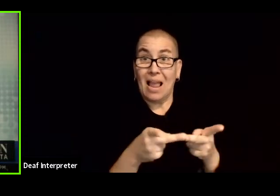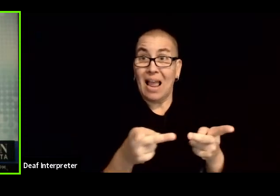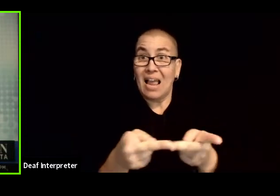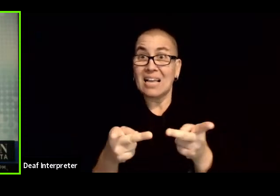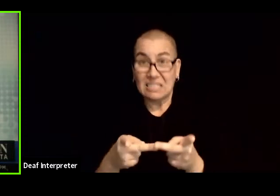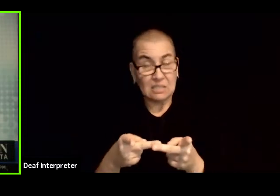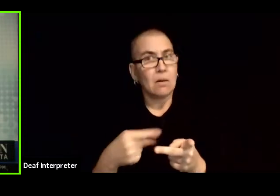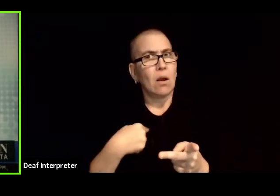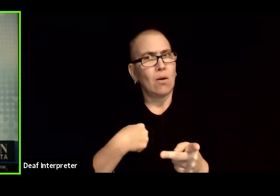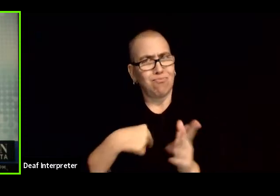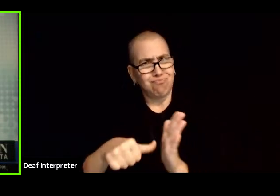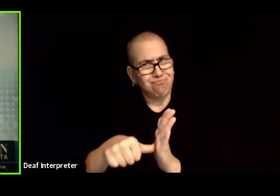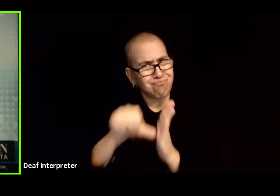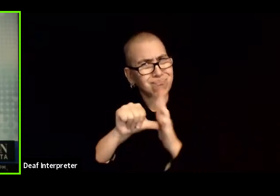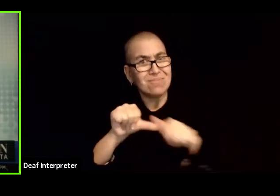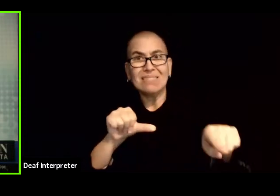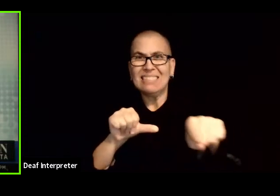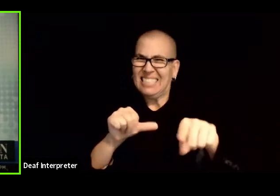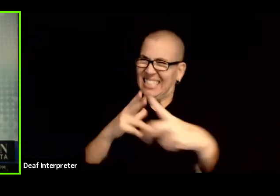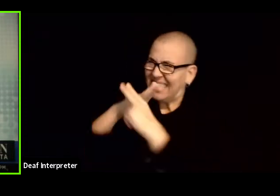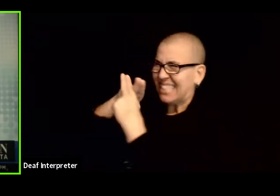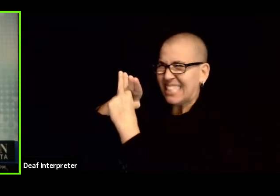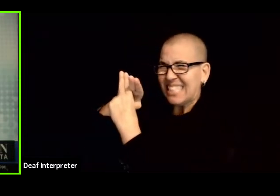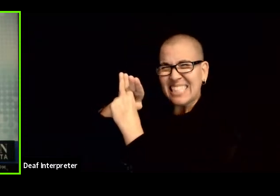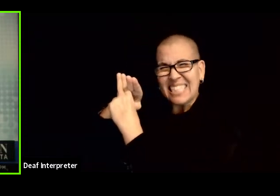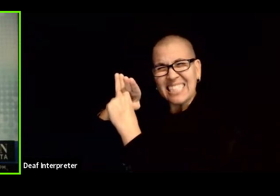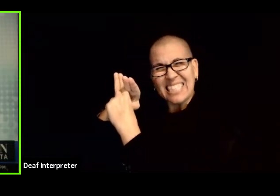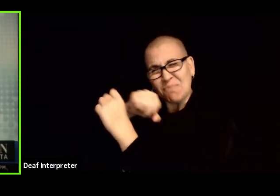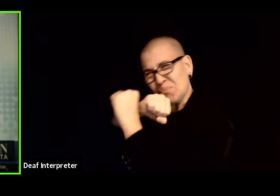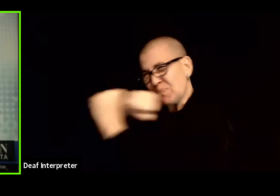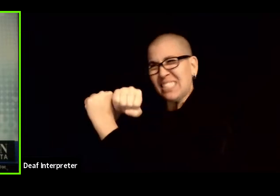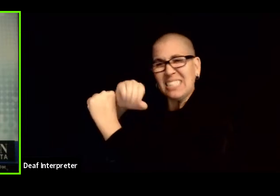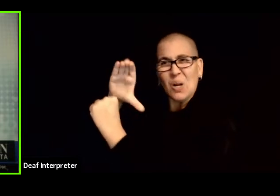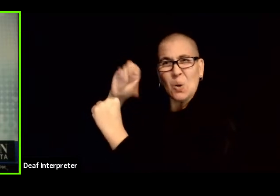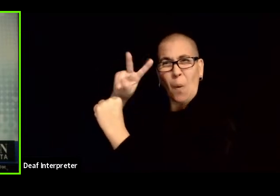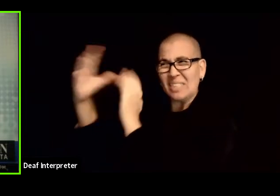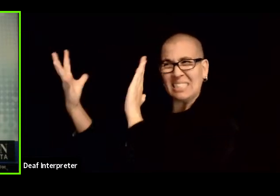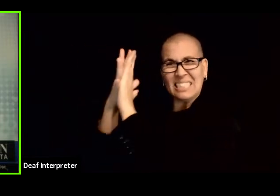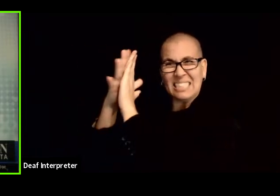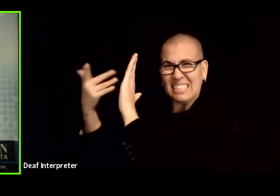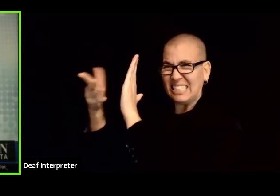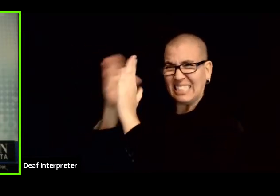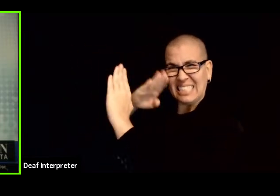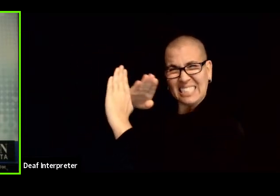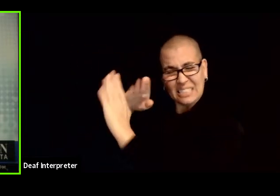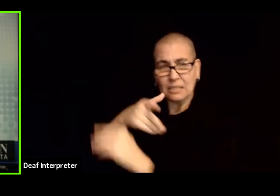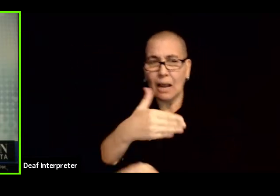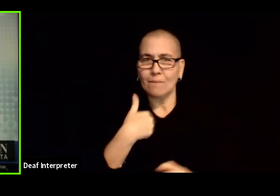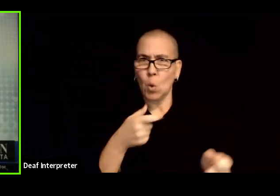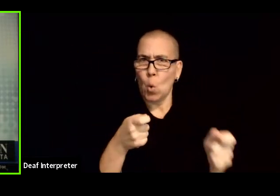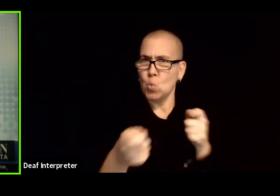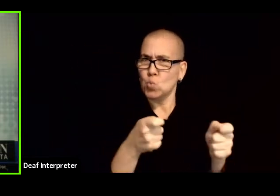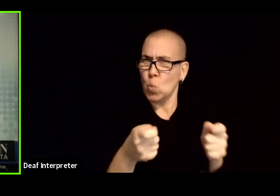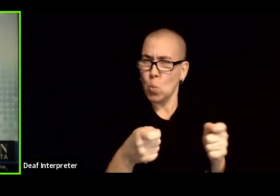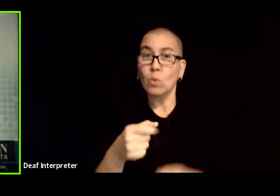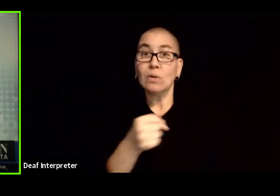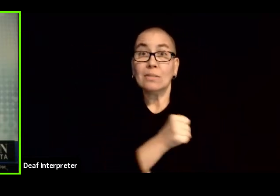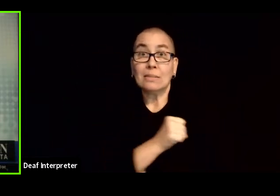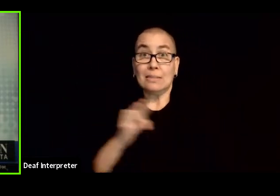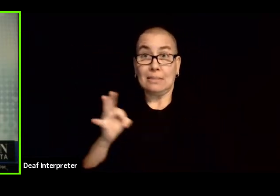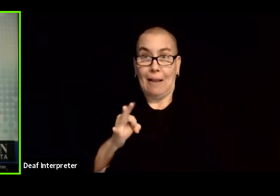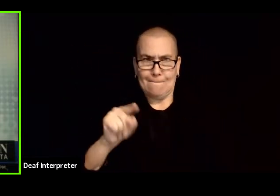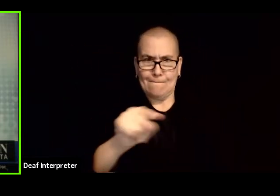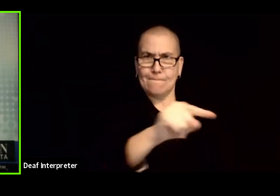safeguards, bolstering infection control plans, setting up staffing support processes, and ensuring adequate supplies